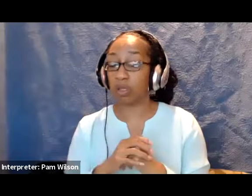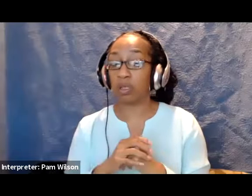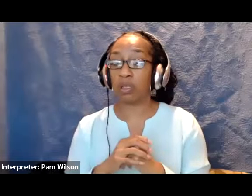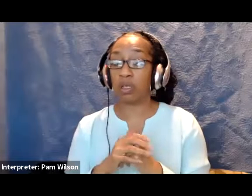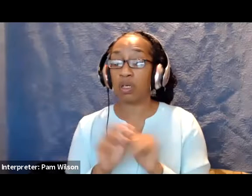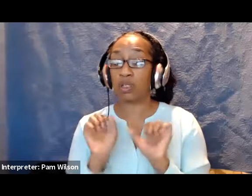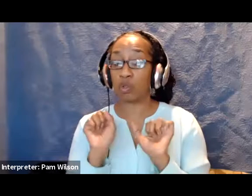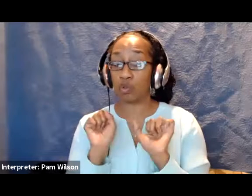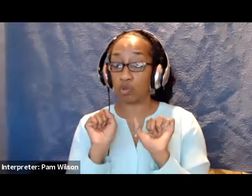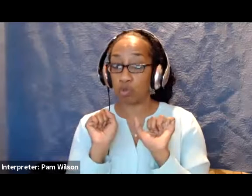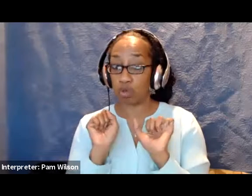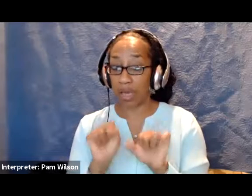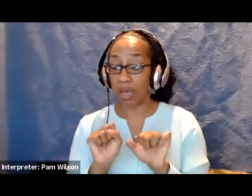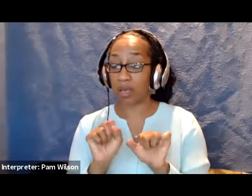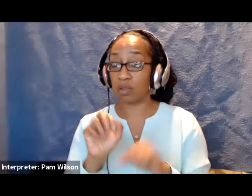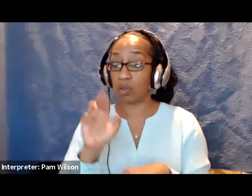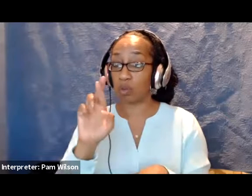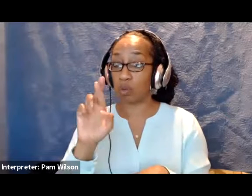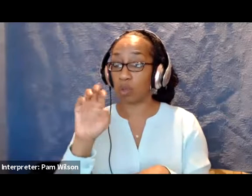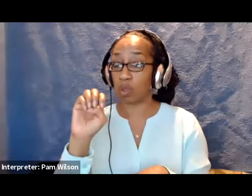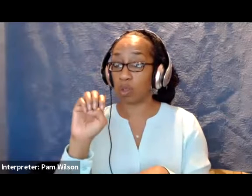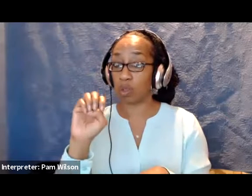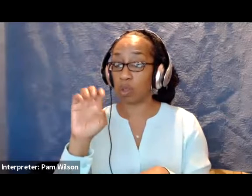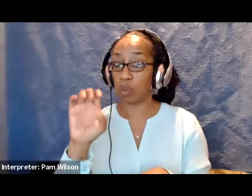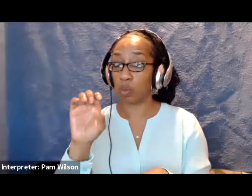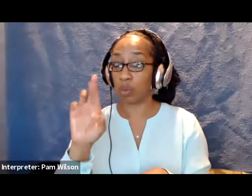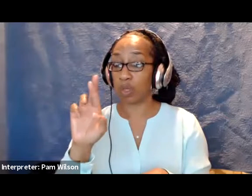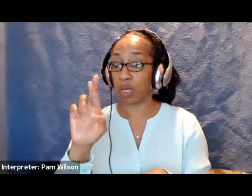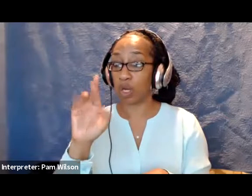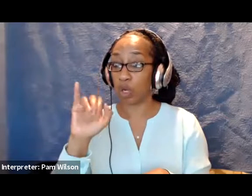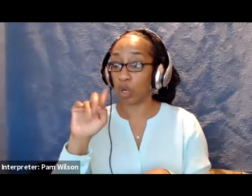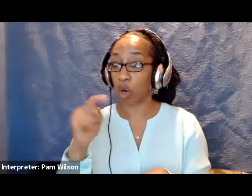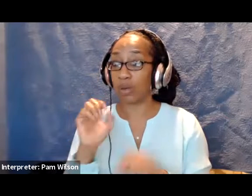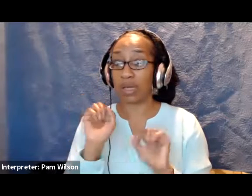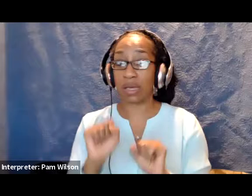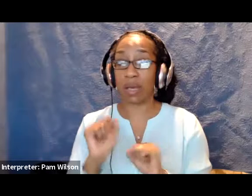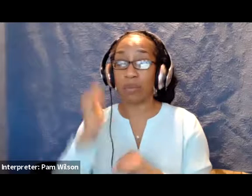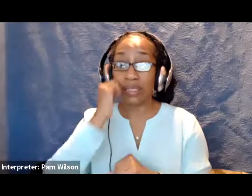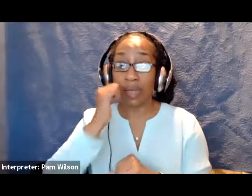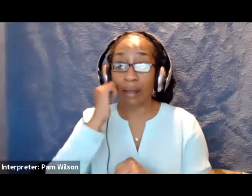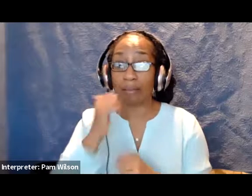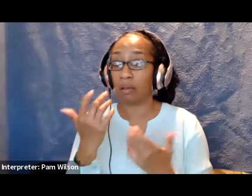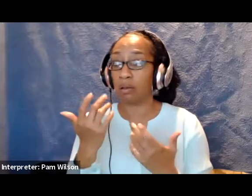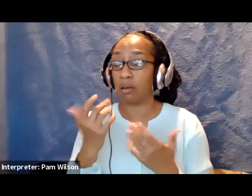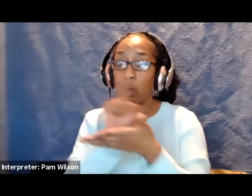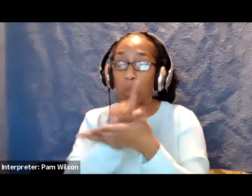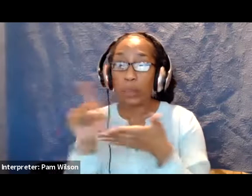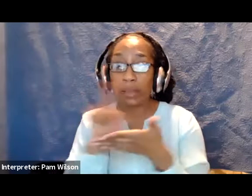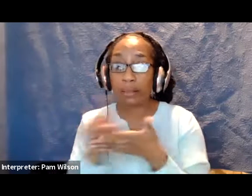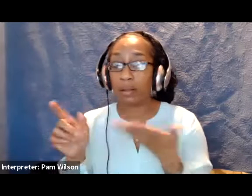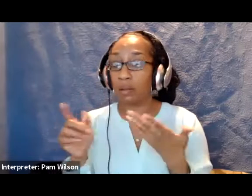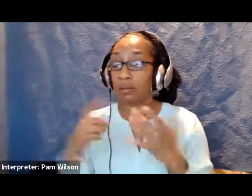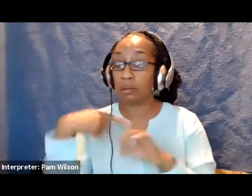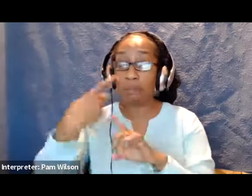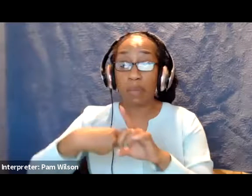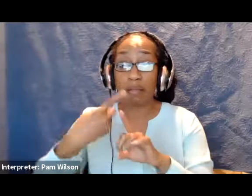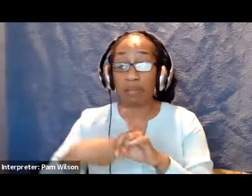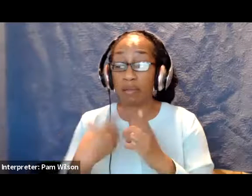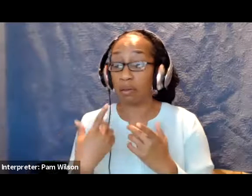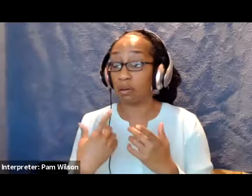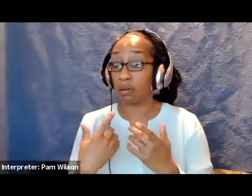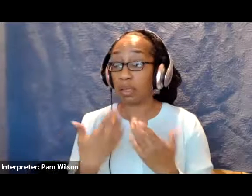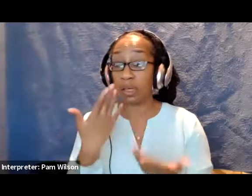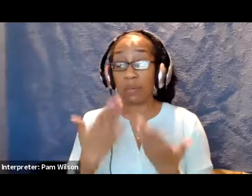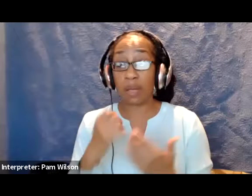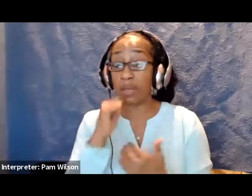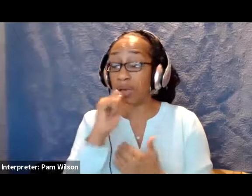the reoccurrence, and you can actually have it daily, weekly, monthly, no fixed time, every